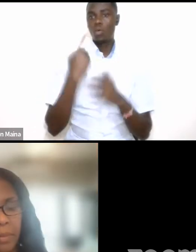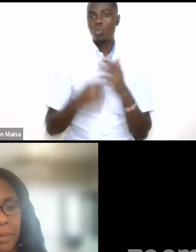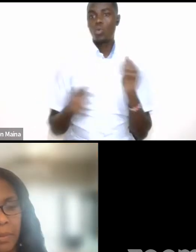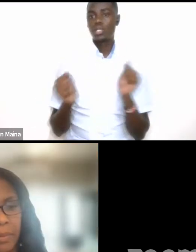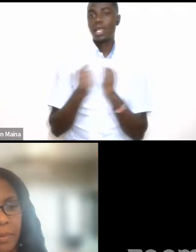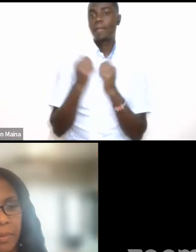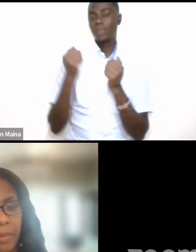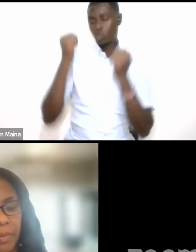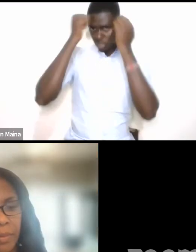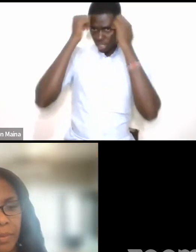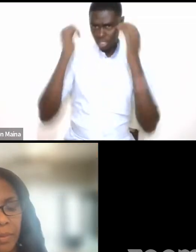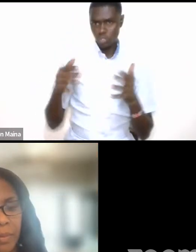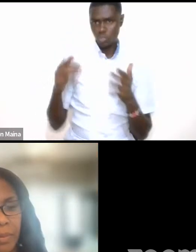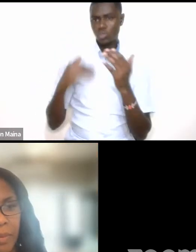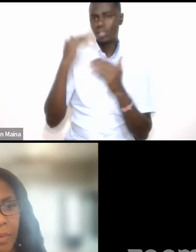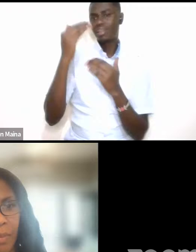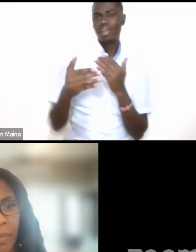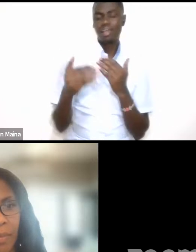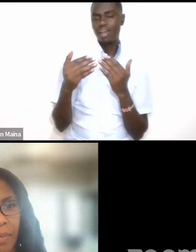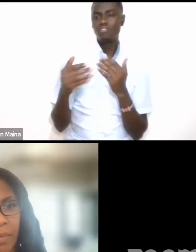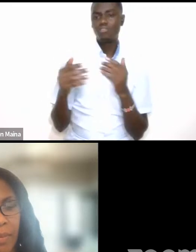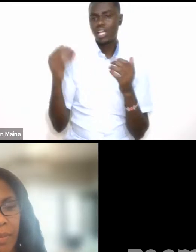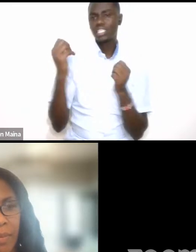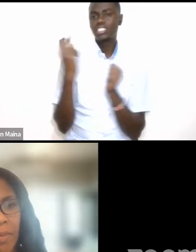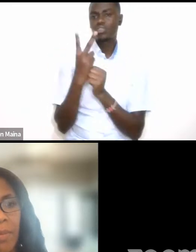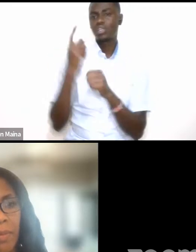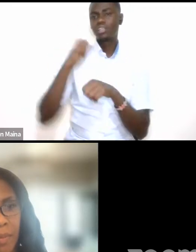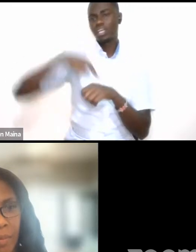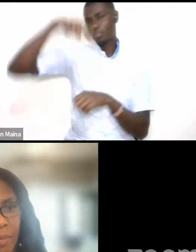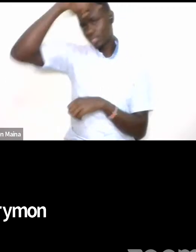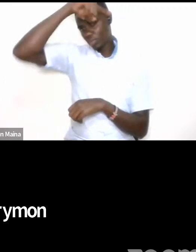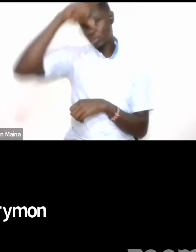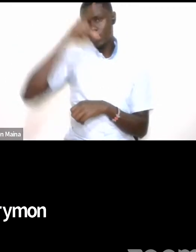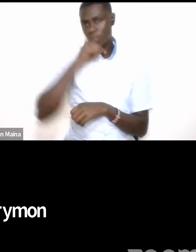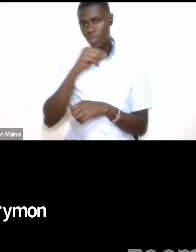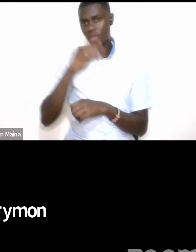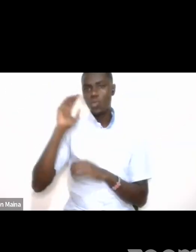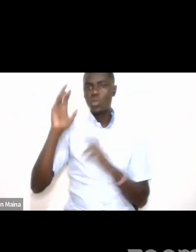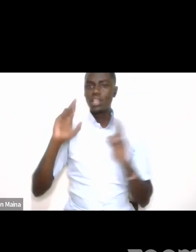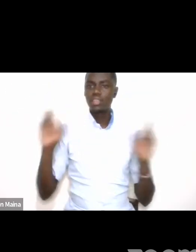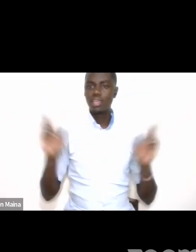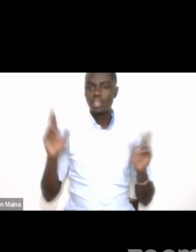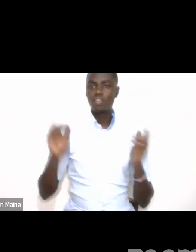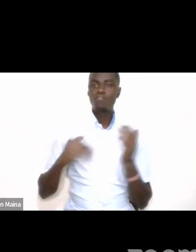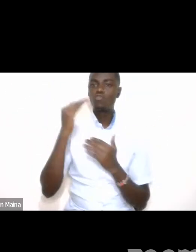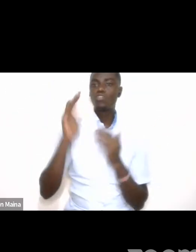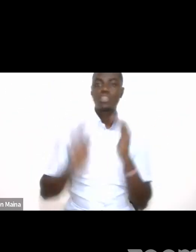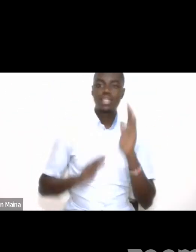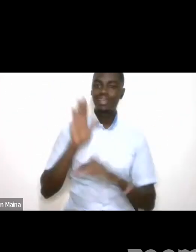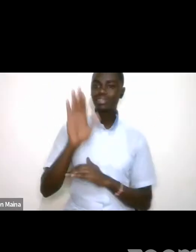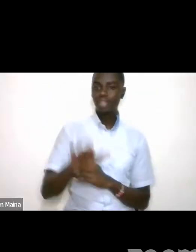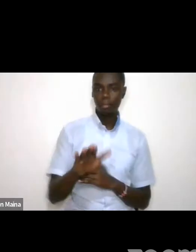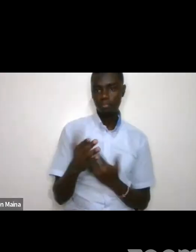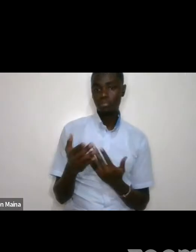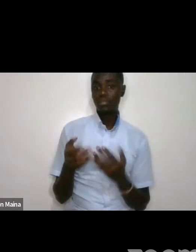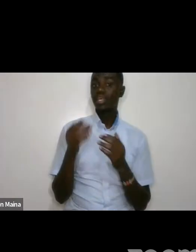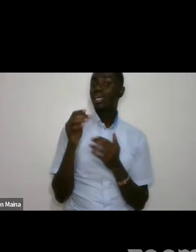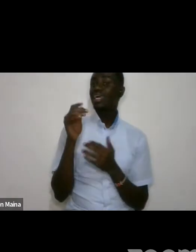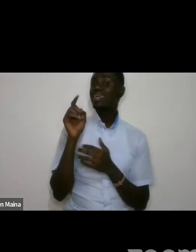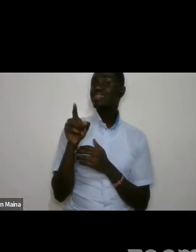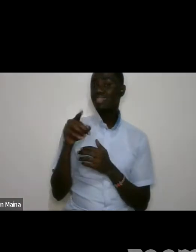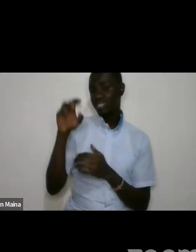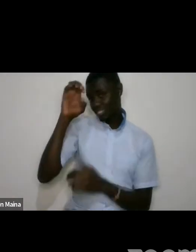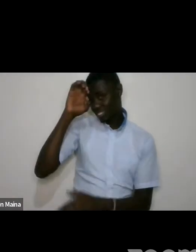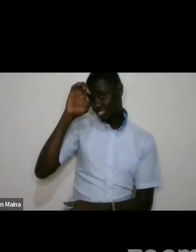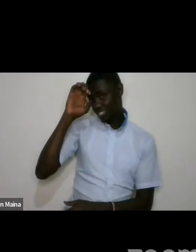lives after secondary school? When they graduate, will they be ready for that next step? And is it the educator's